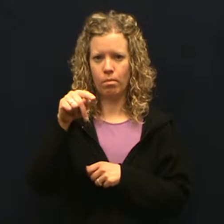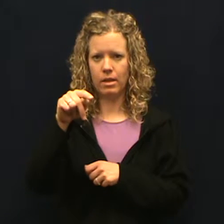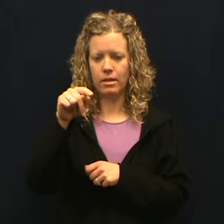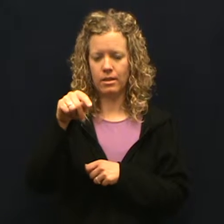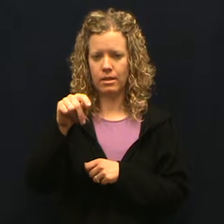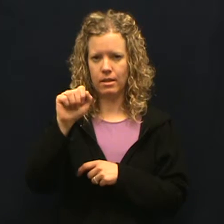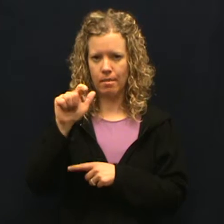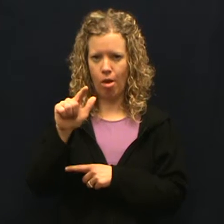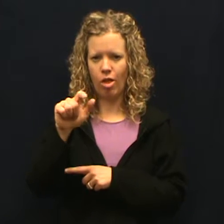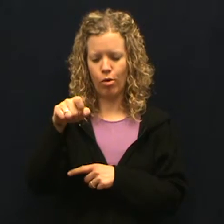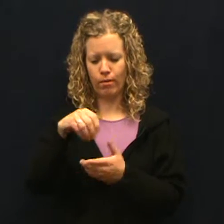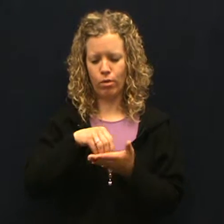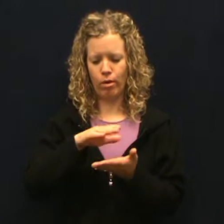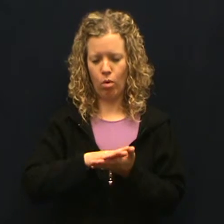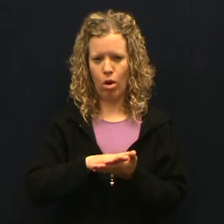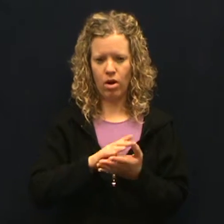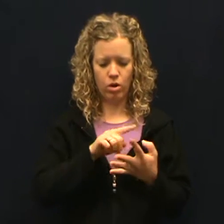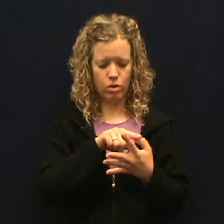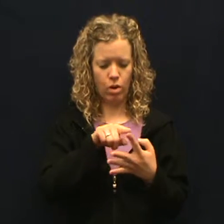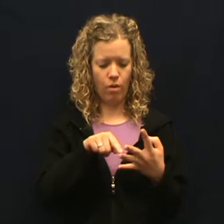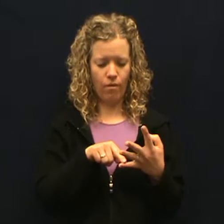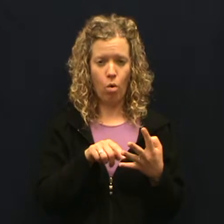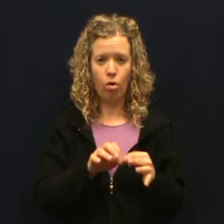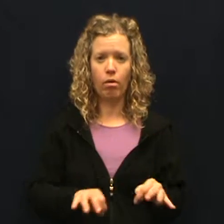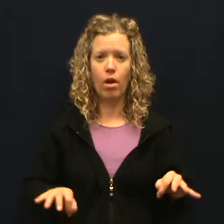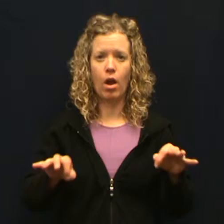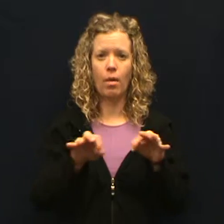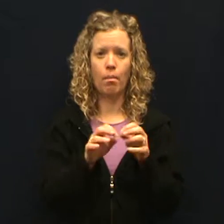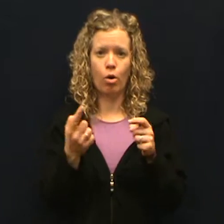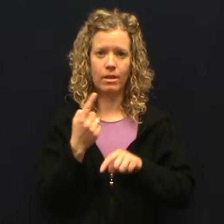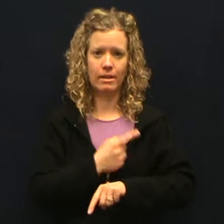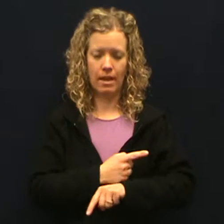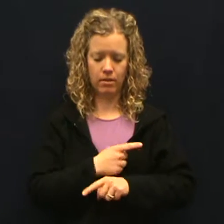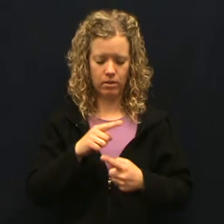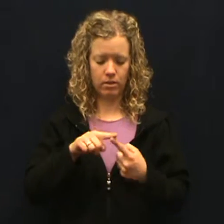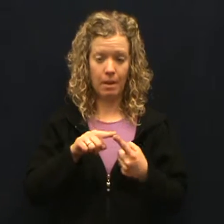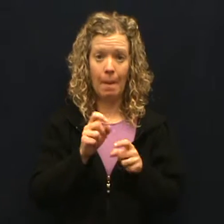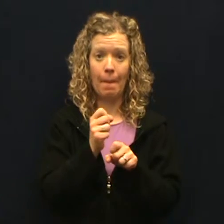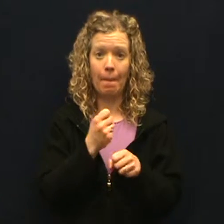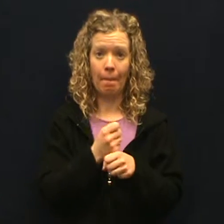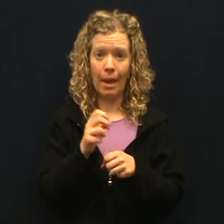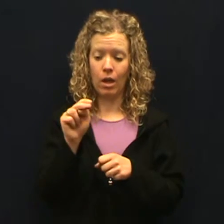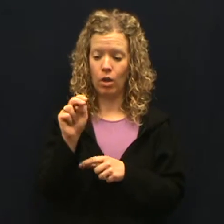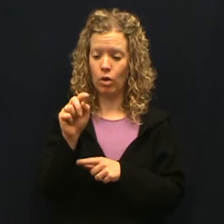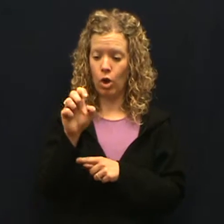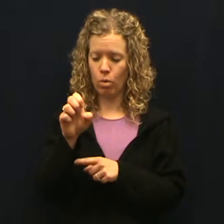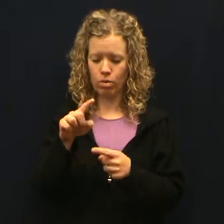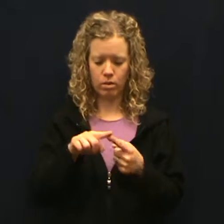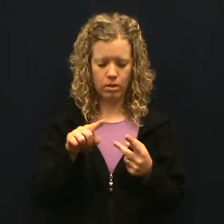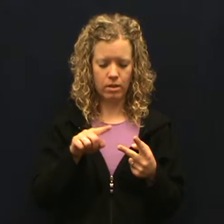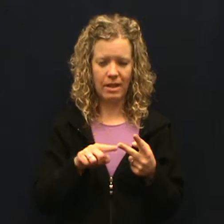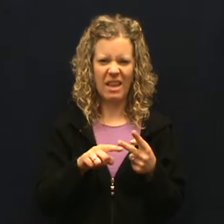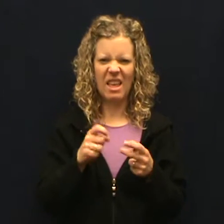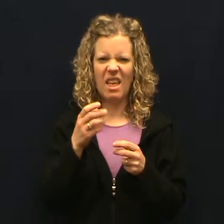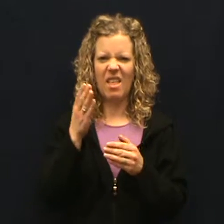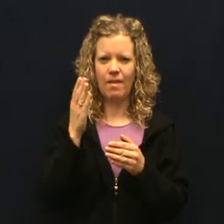again, 4 key dates: when we create the note, our year end, when we create the adjusted journal entry to